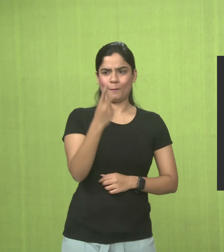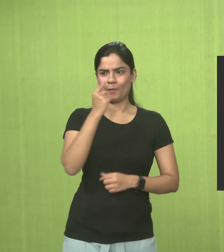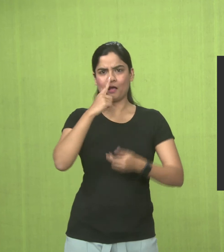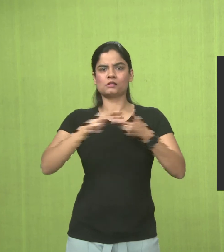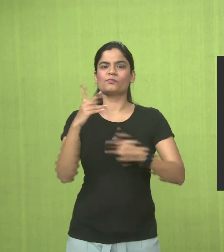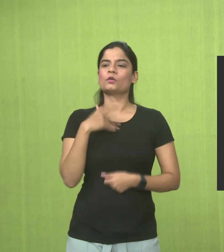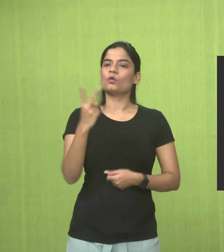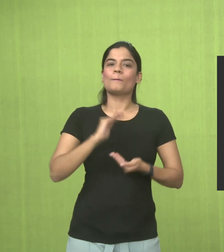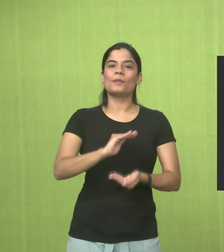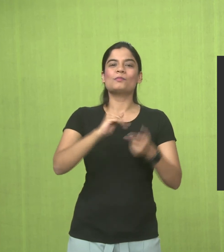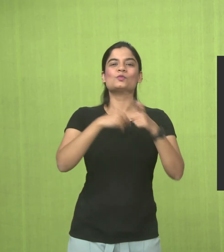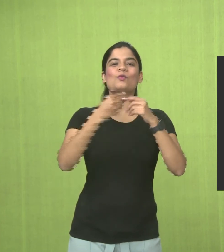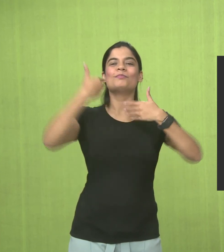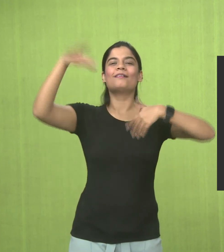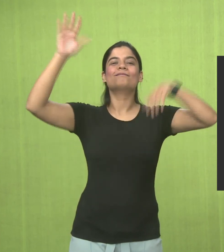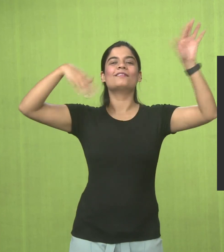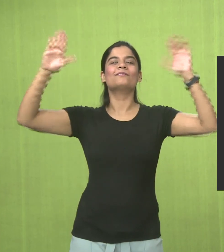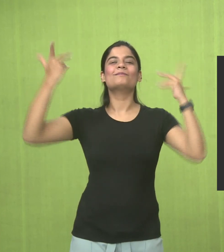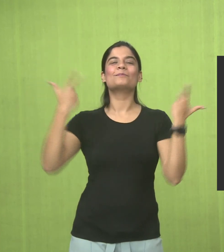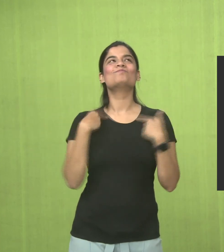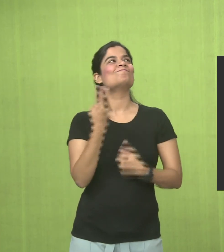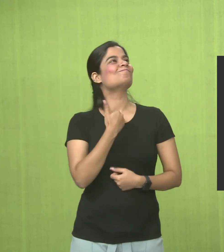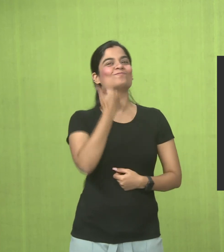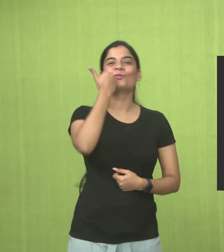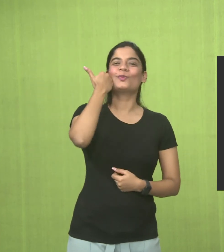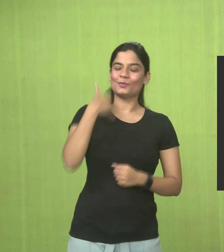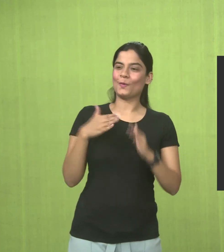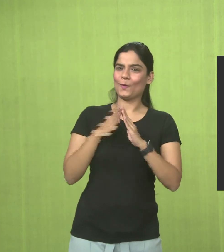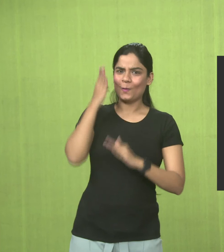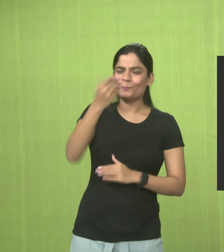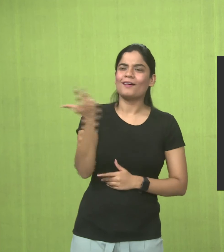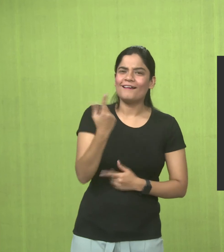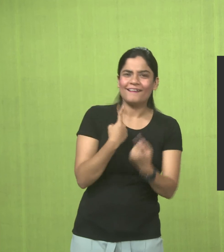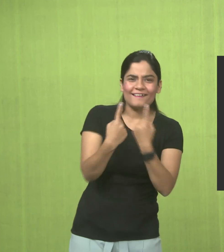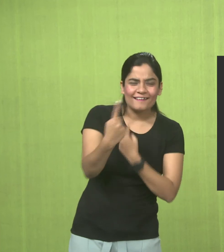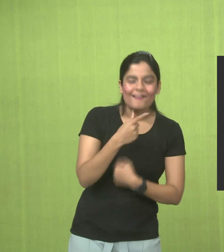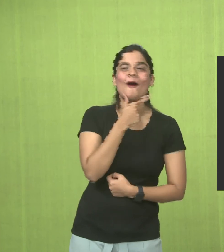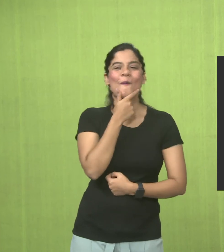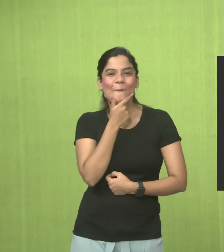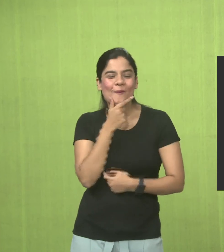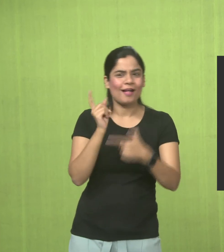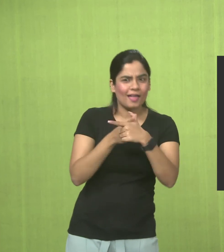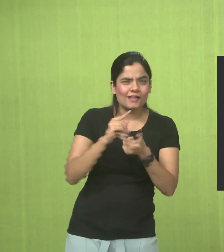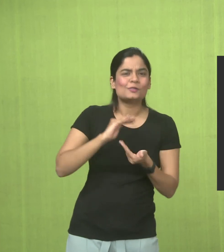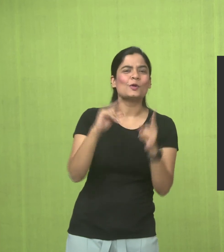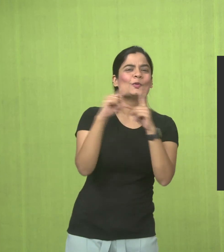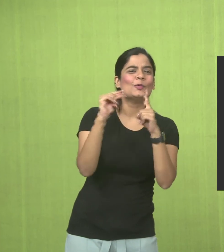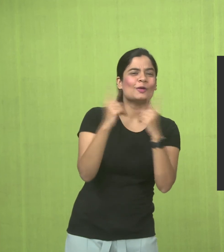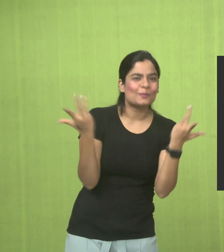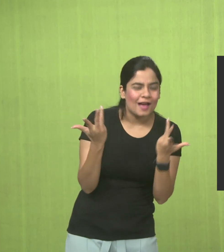Elder care worker. There are a lot of times when only elders live in the house and their kids have gone to work. A worker